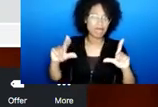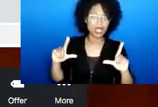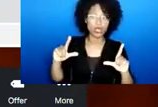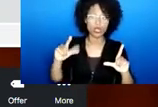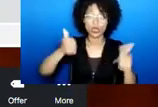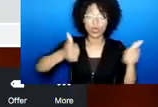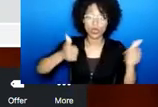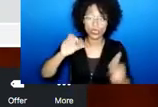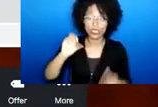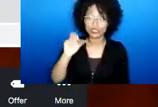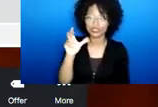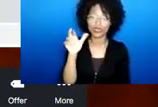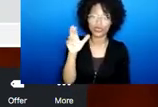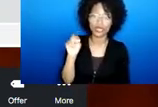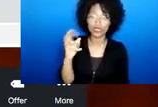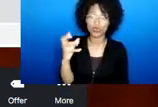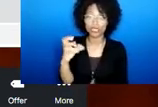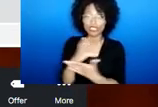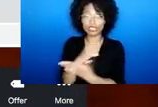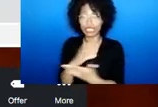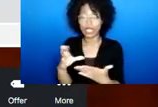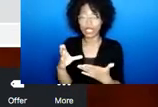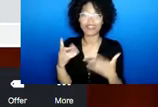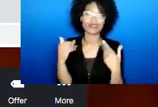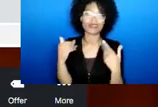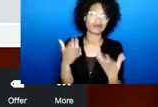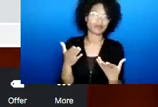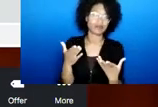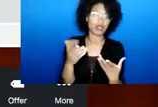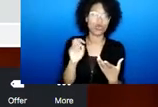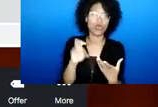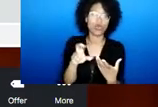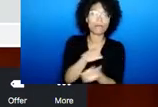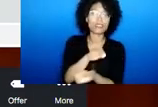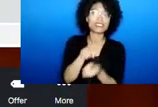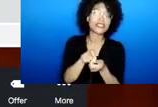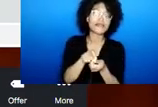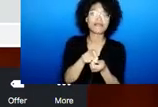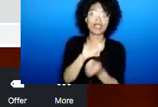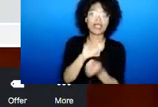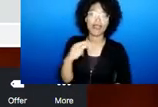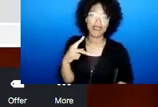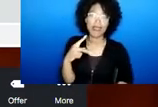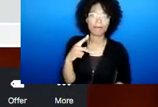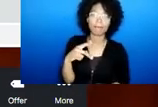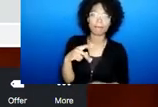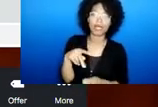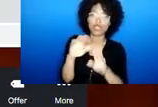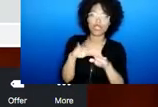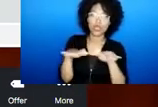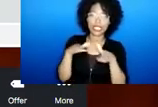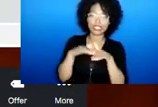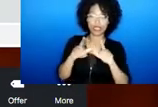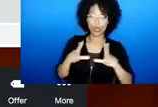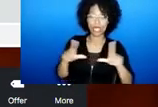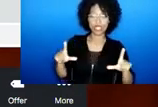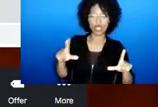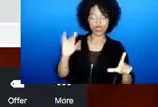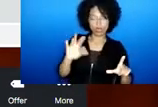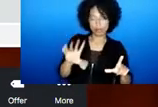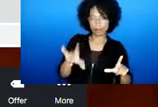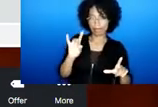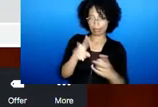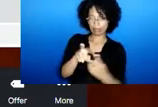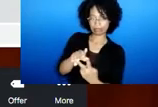want to share. Or again, if you want to choose just a specific application window, you have that option as well. You